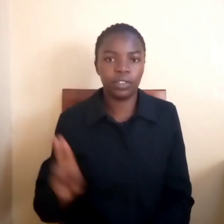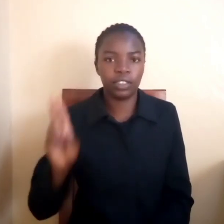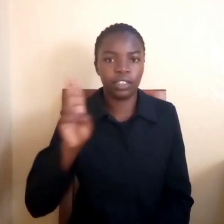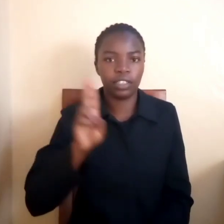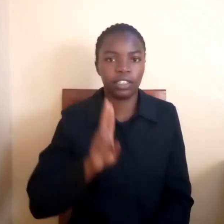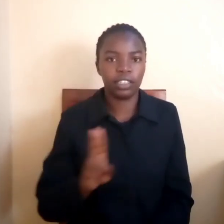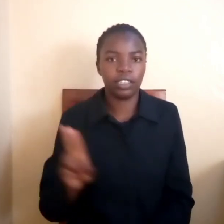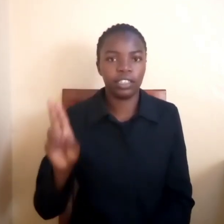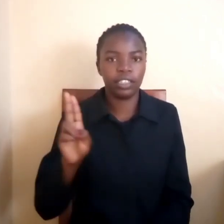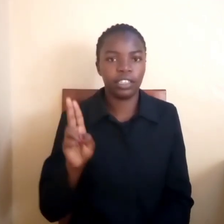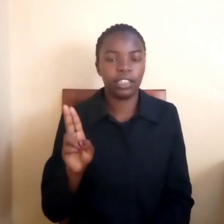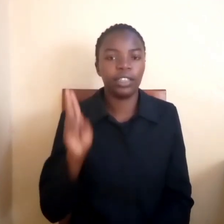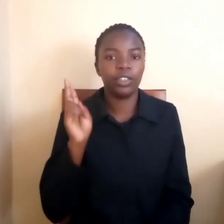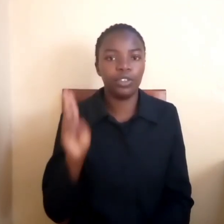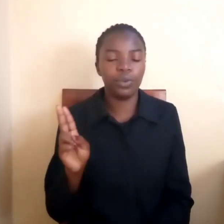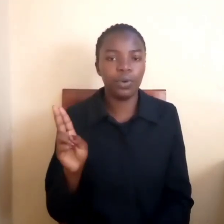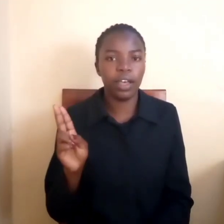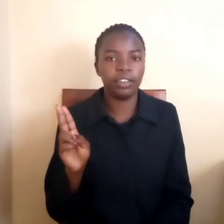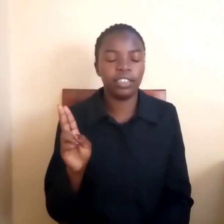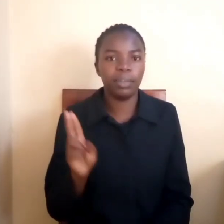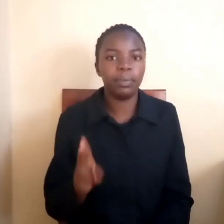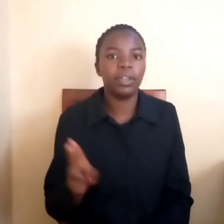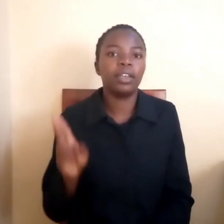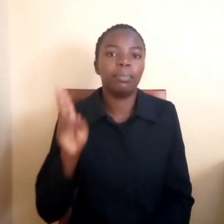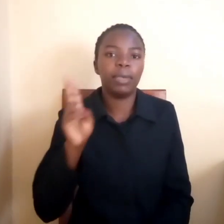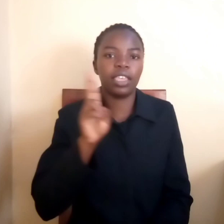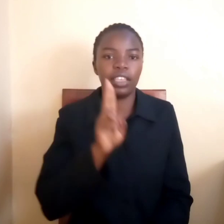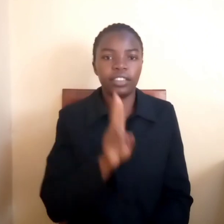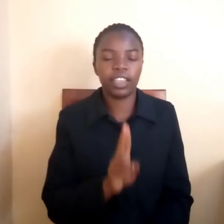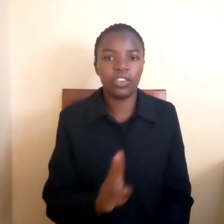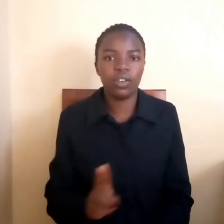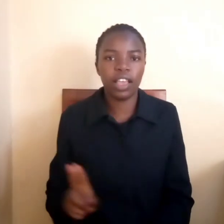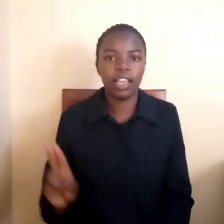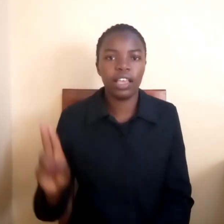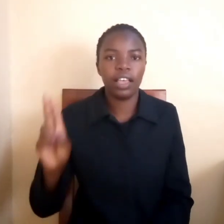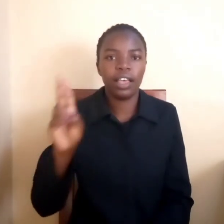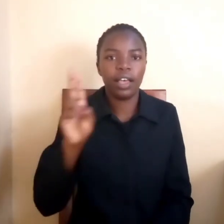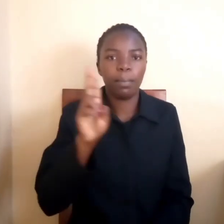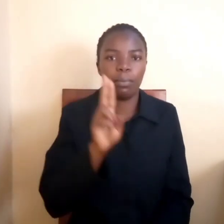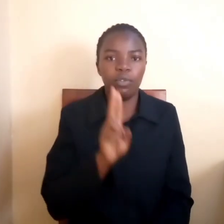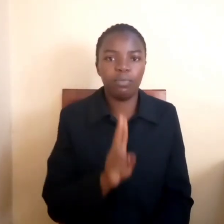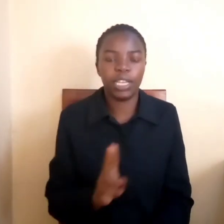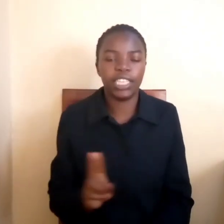use. U handshake, making circular movements.